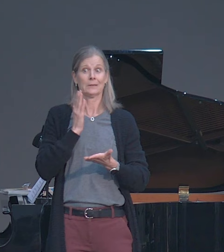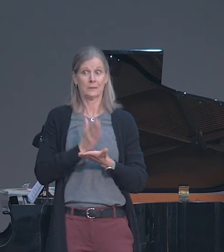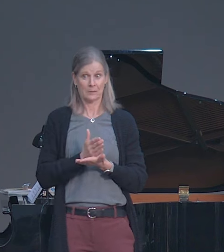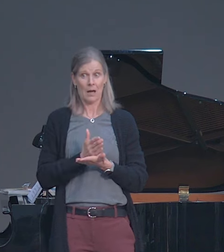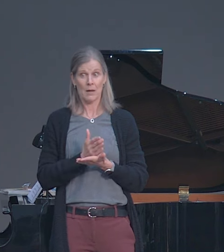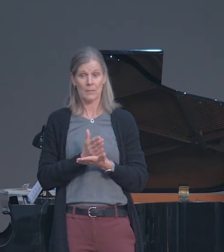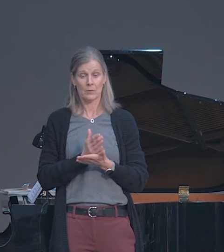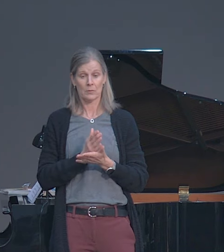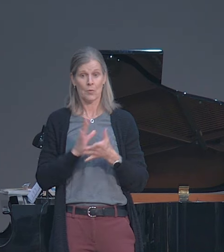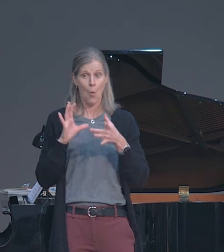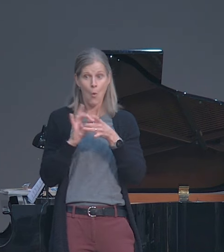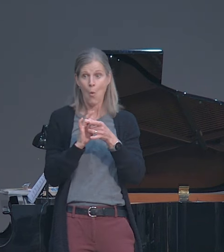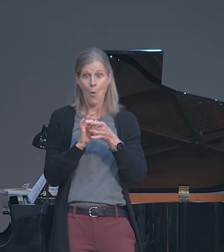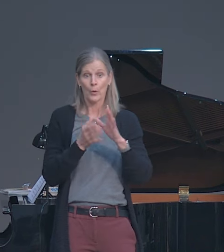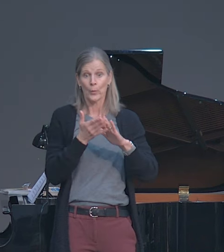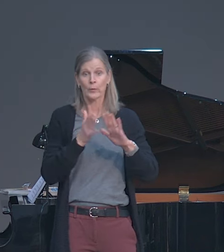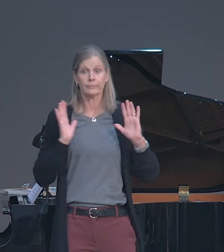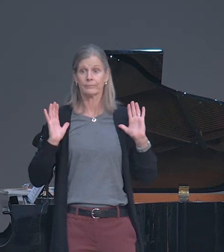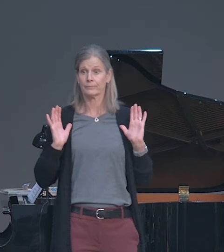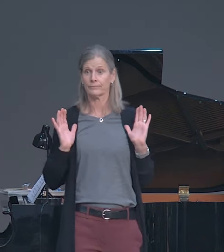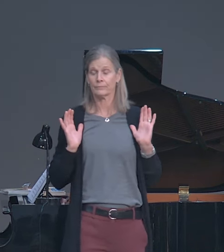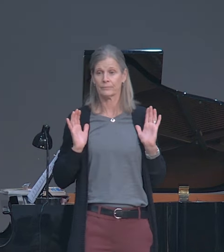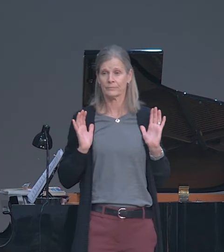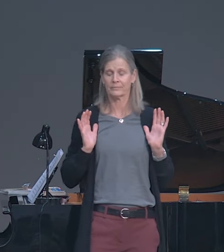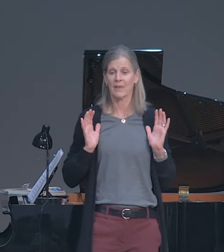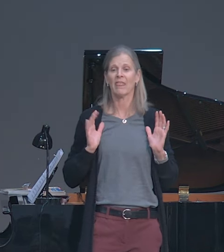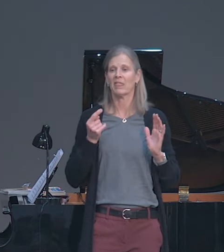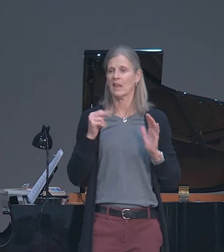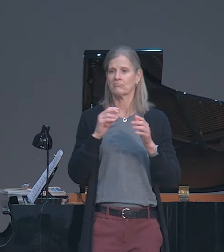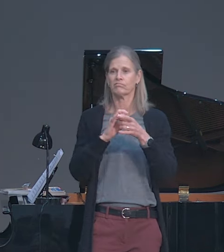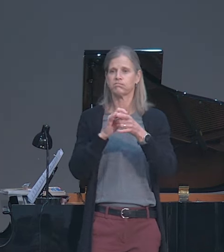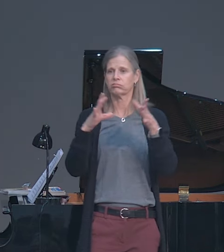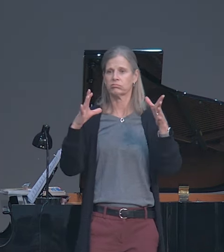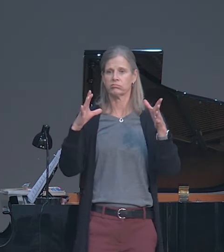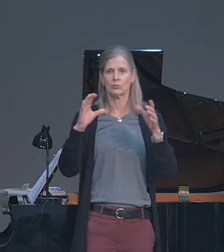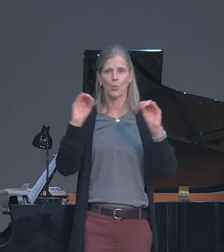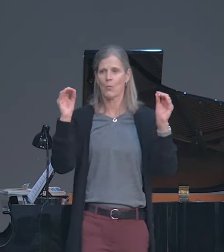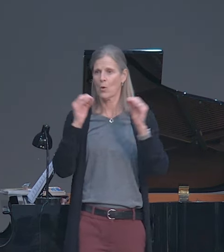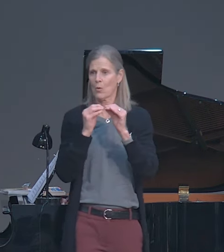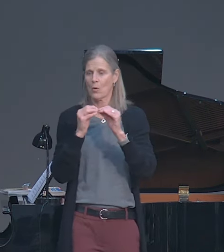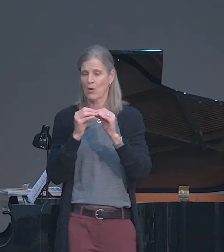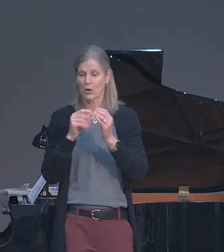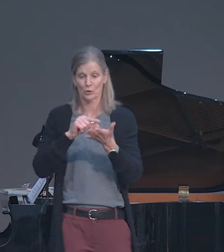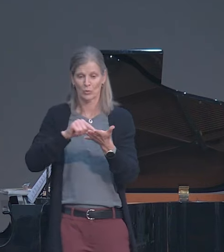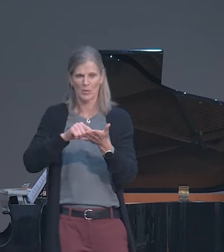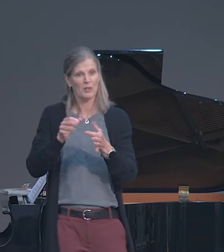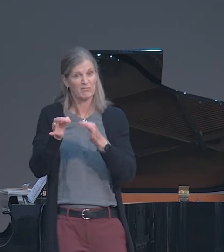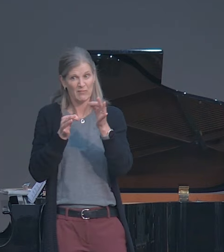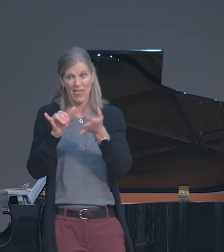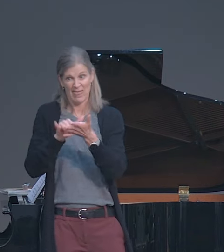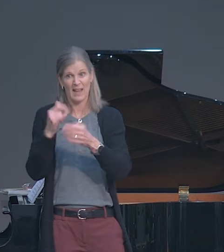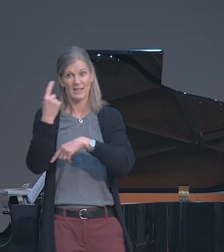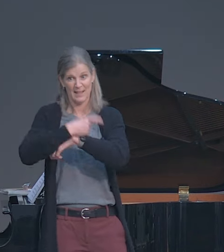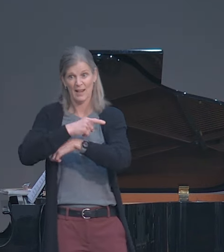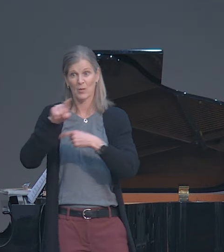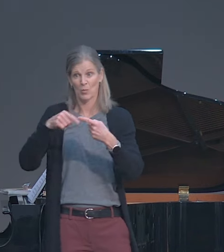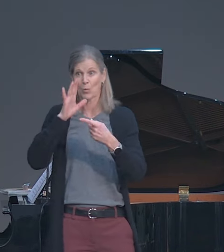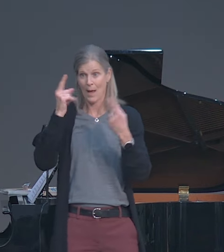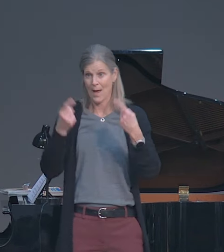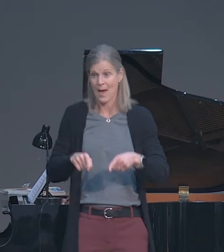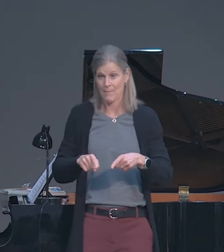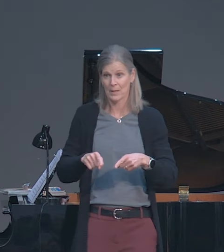together? It'll be the end of cohesion. Scripture describes a day when that is going to happen.